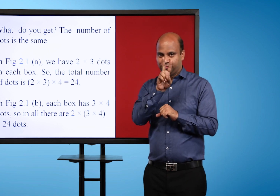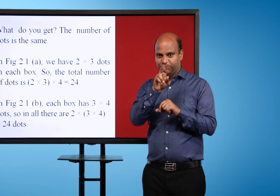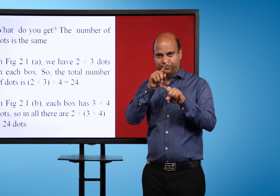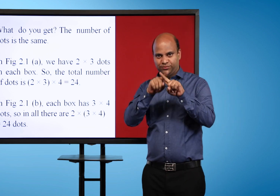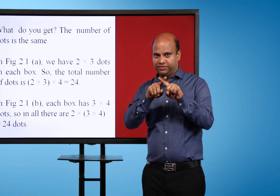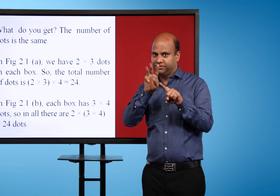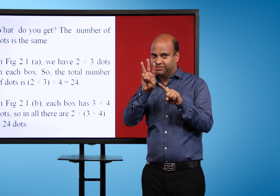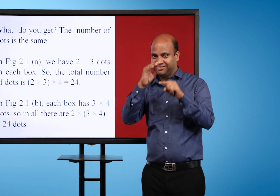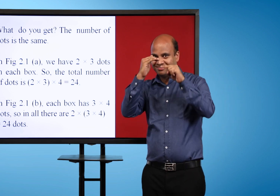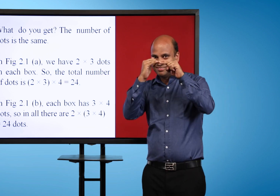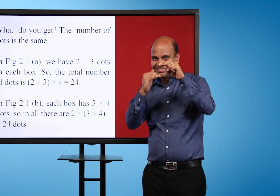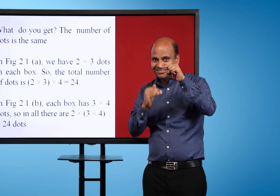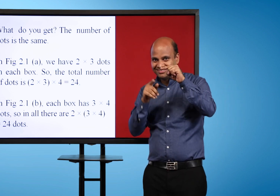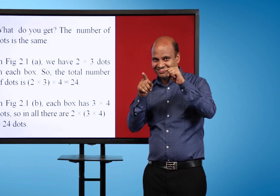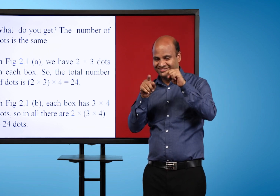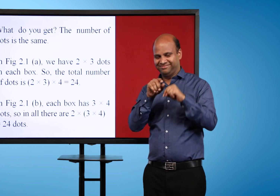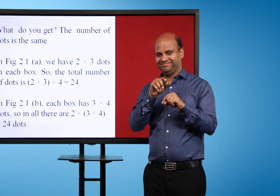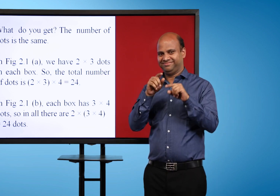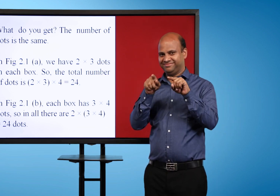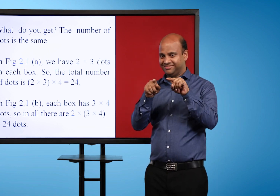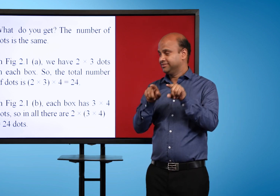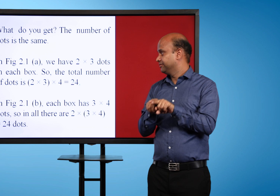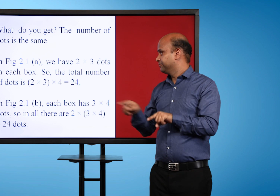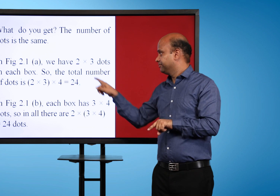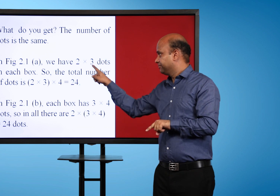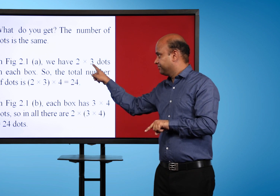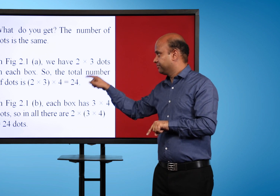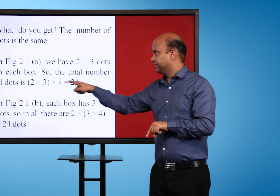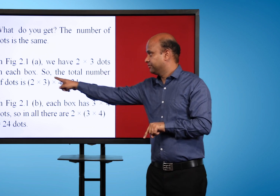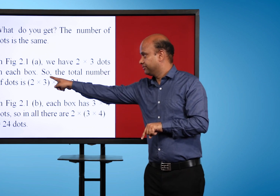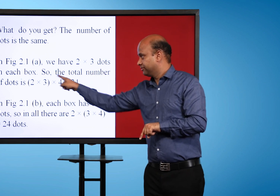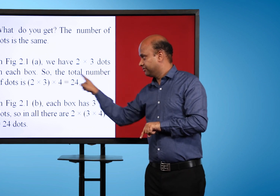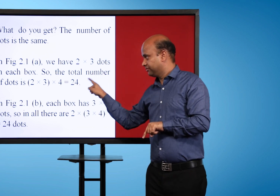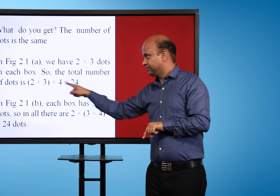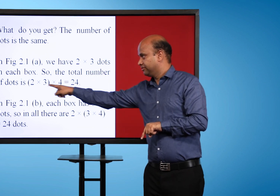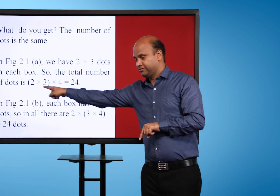2 multiplied by 3 dots in each box. So the total number of dots is